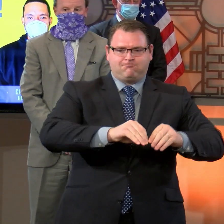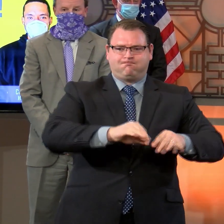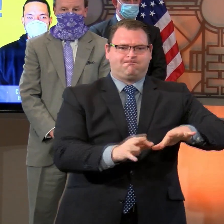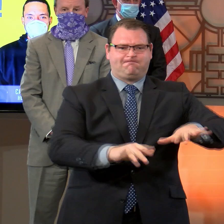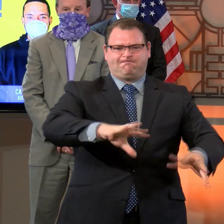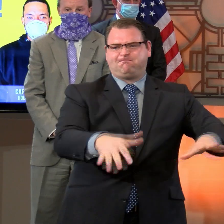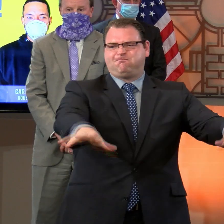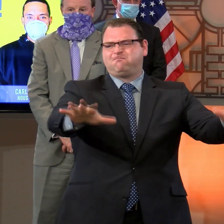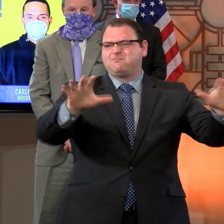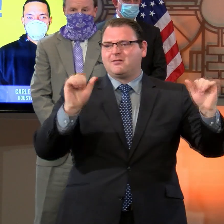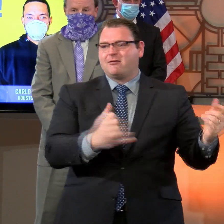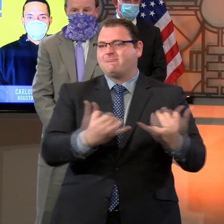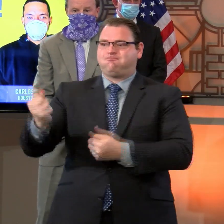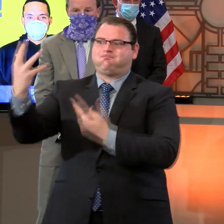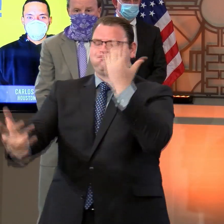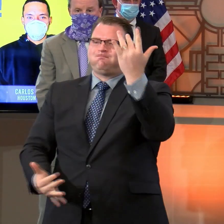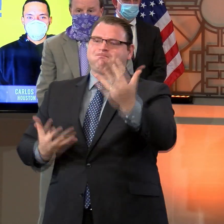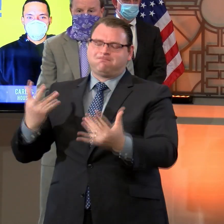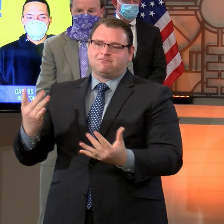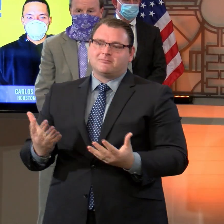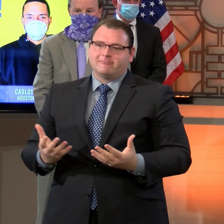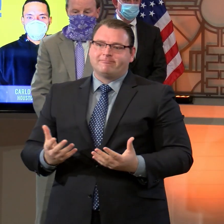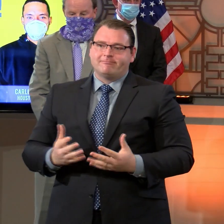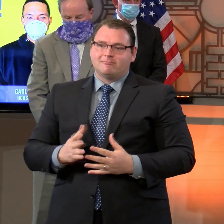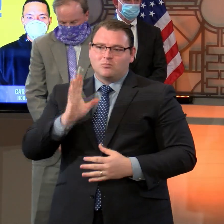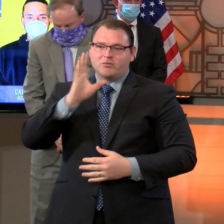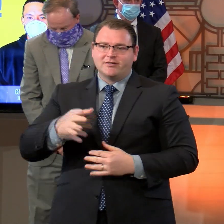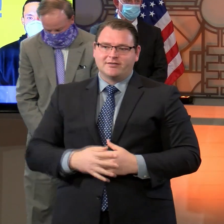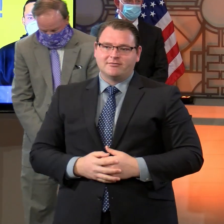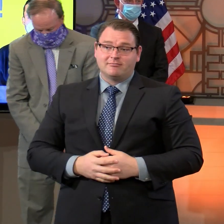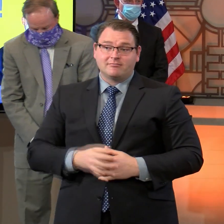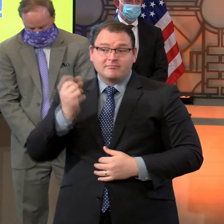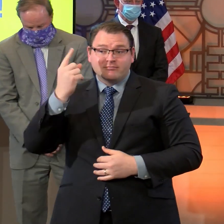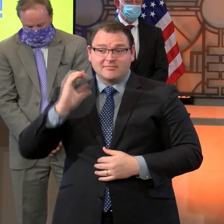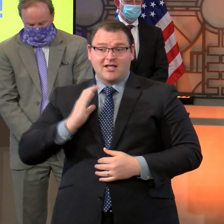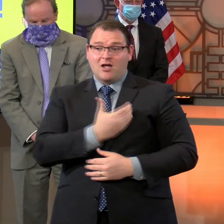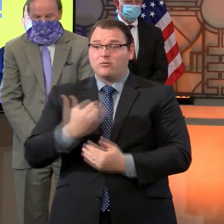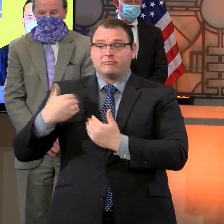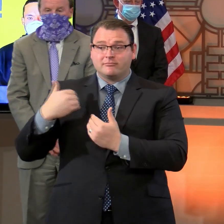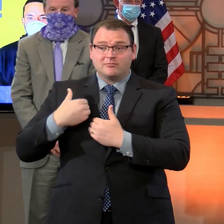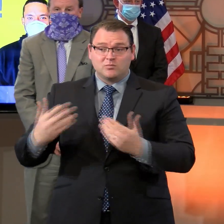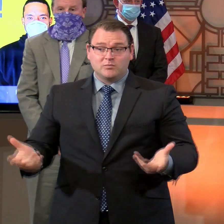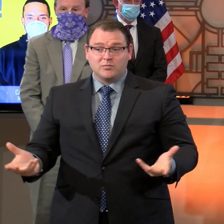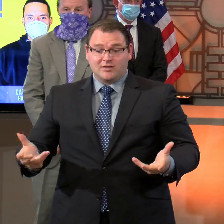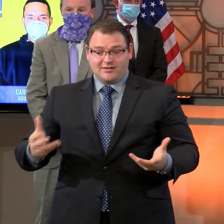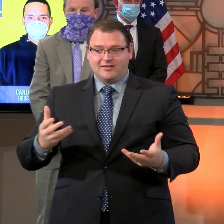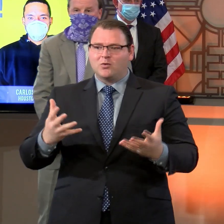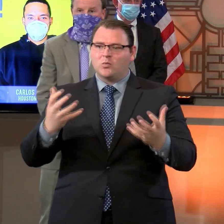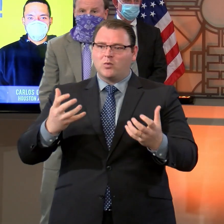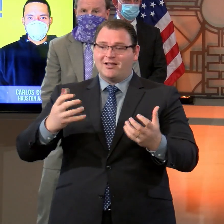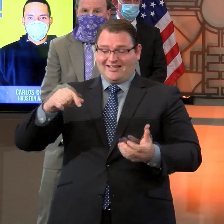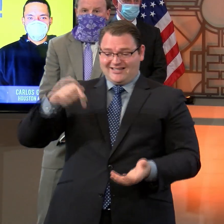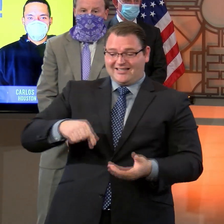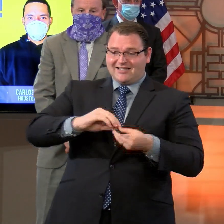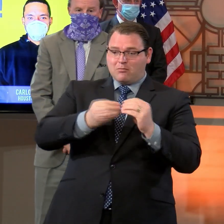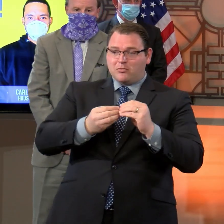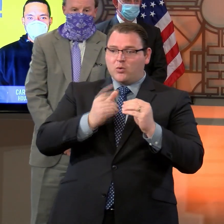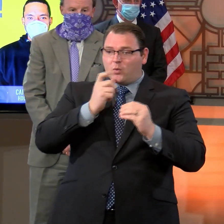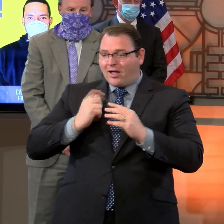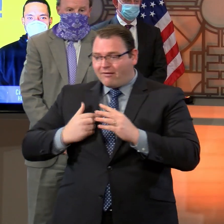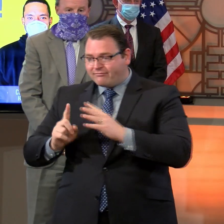job, and what we're all trying to do collectively, is to keep this these numbers as low as